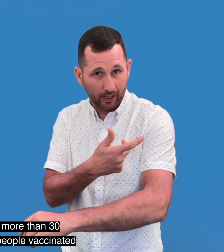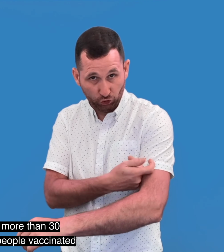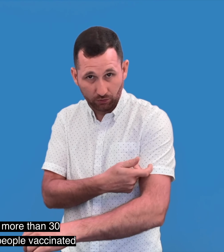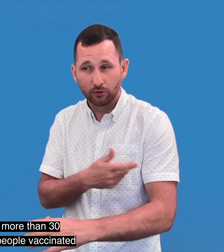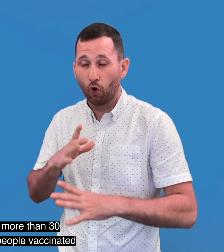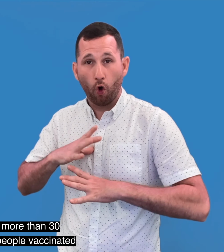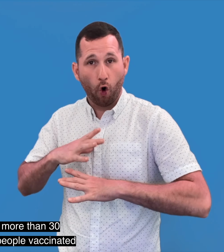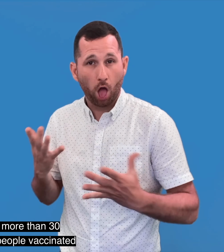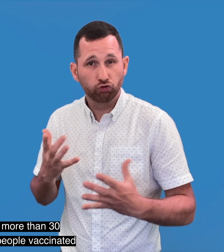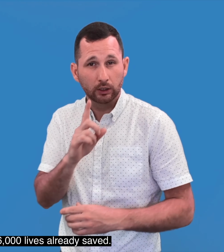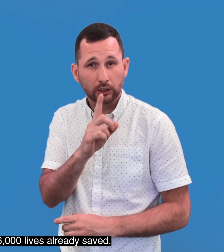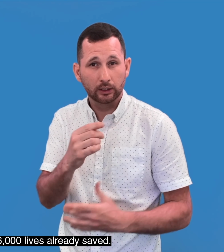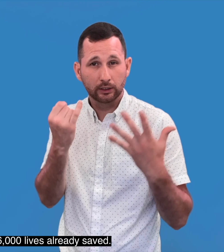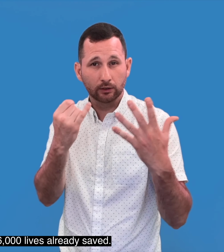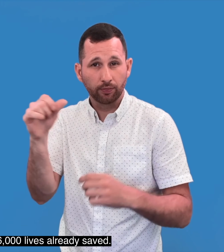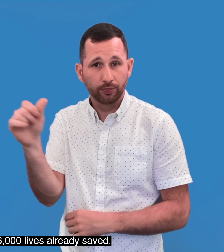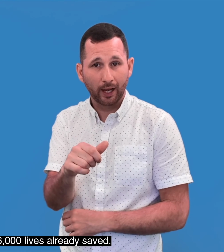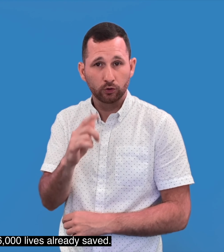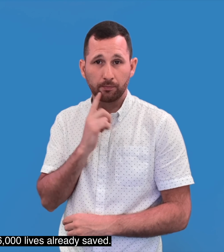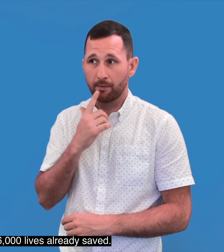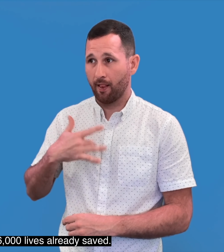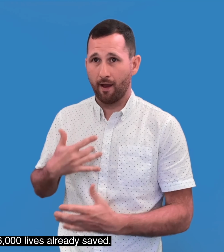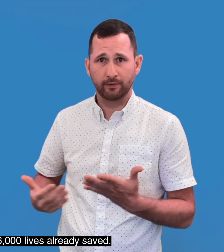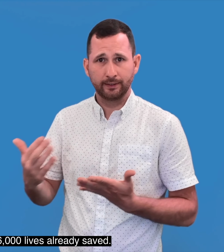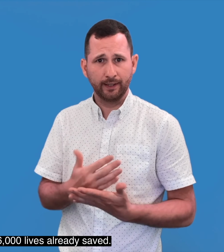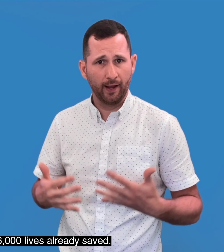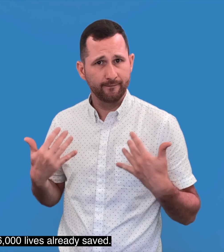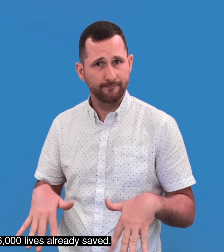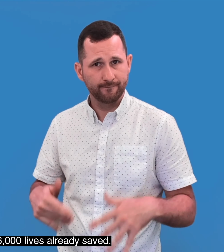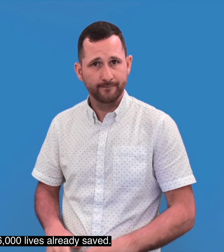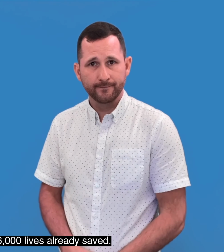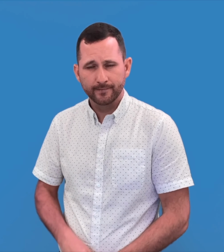vaccinated and more than 6,000 lives already saved.